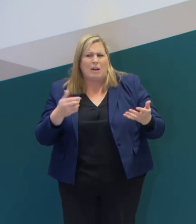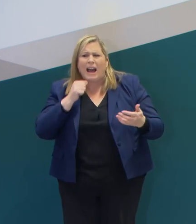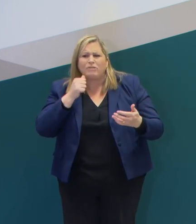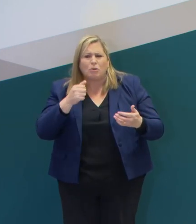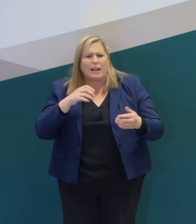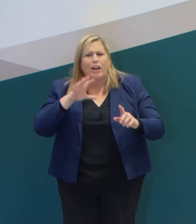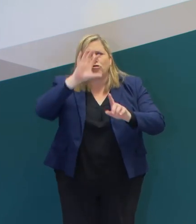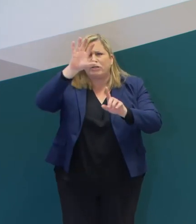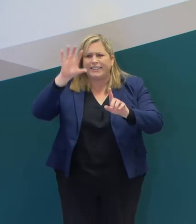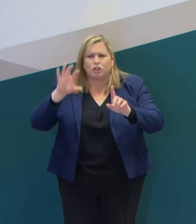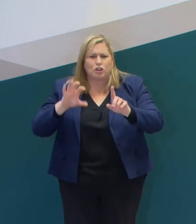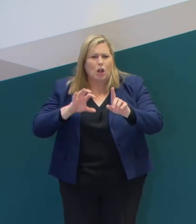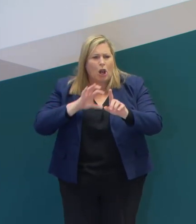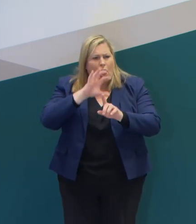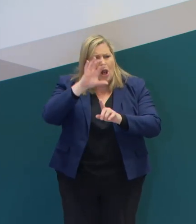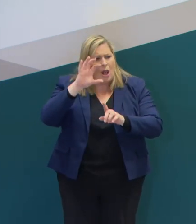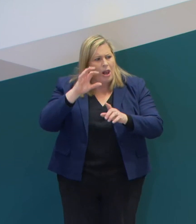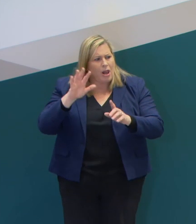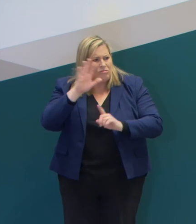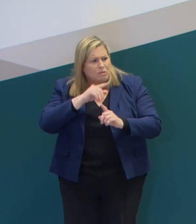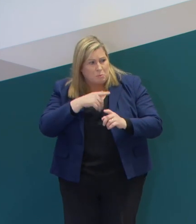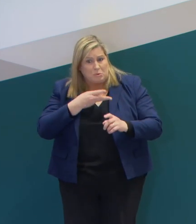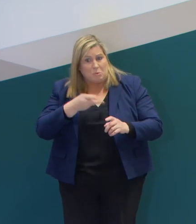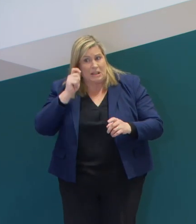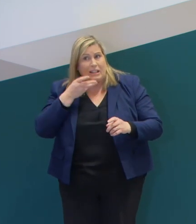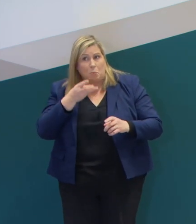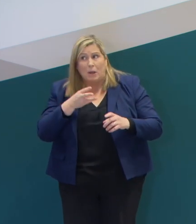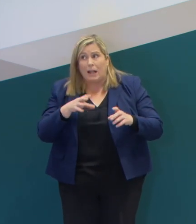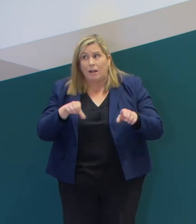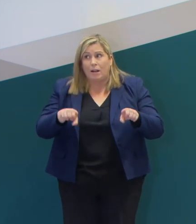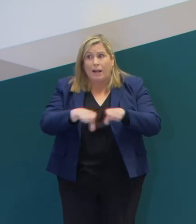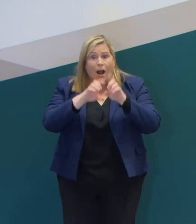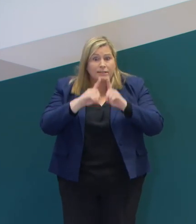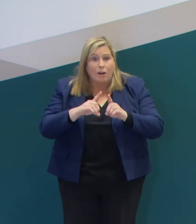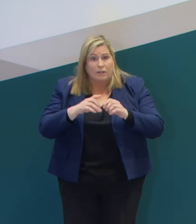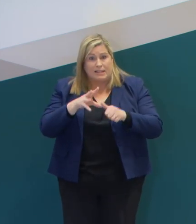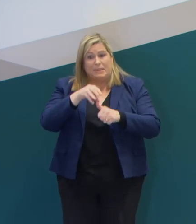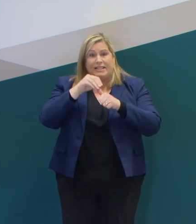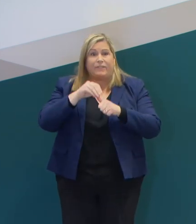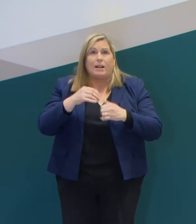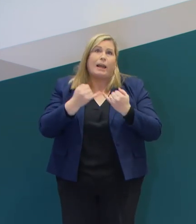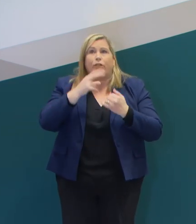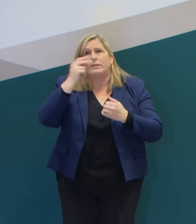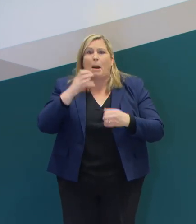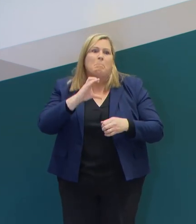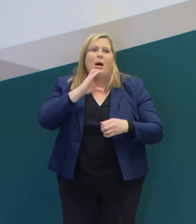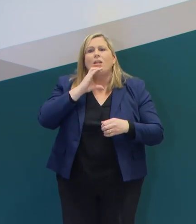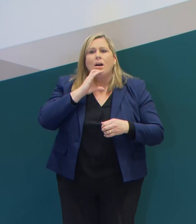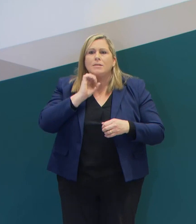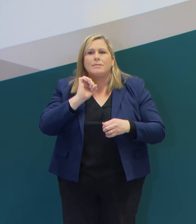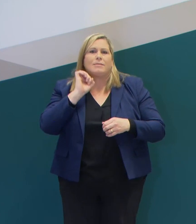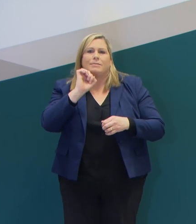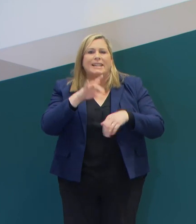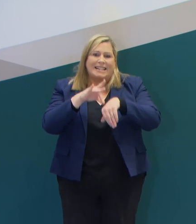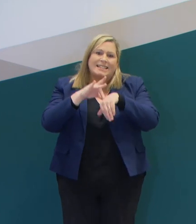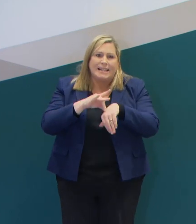play here. Will that come at a time where eventually you'll say, Monaghan or somewhere like that, is the